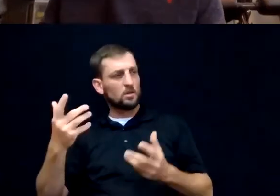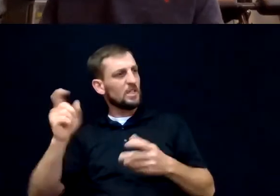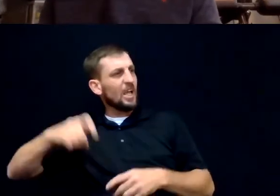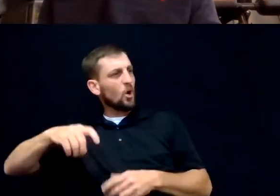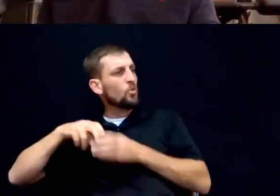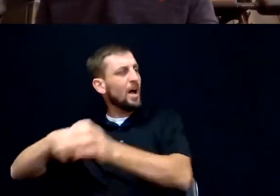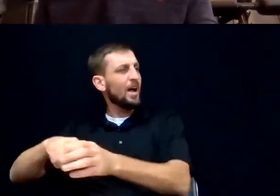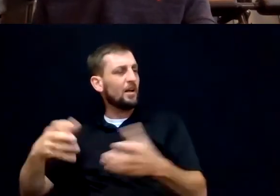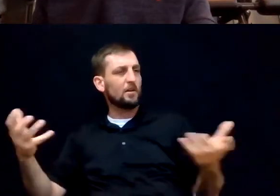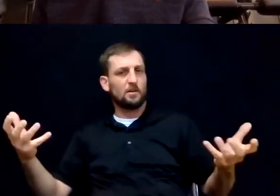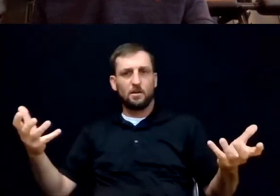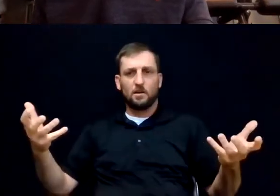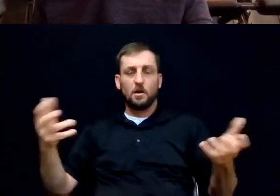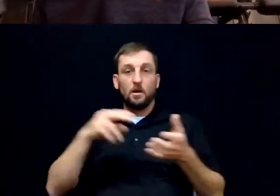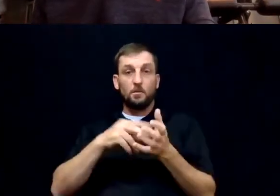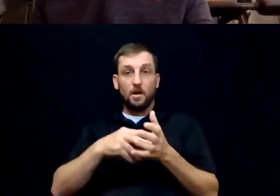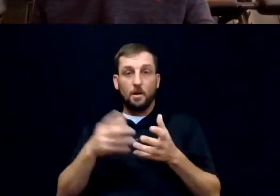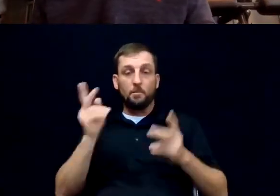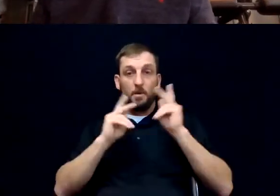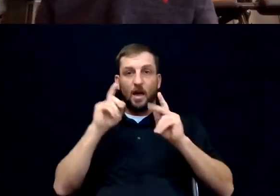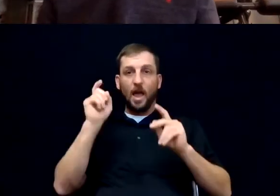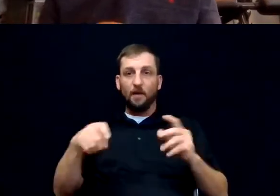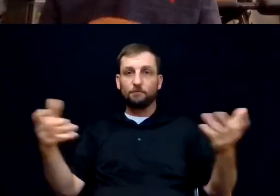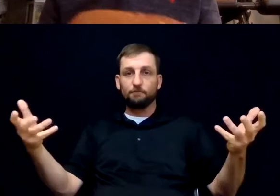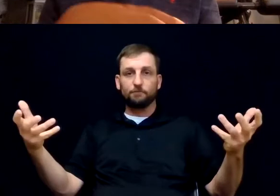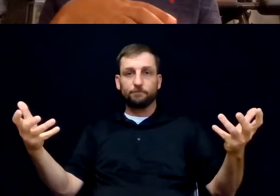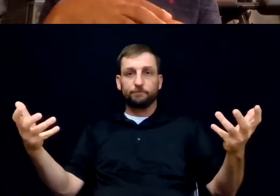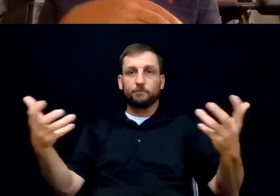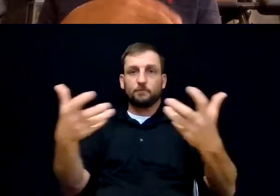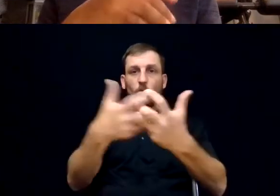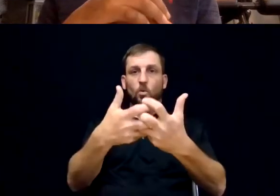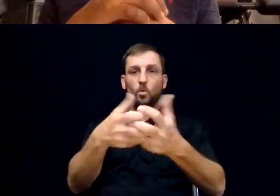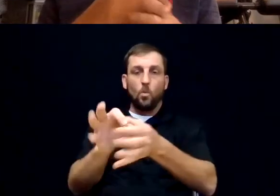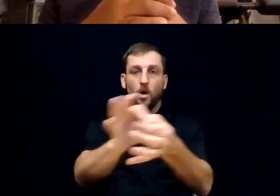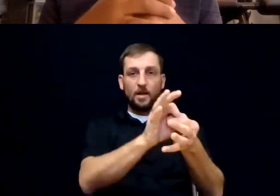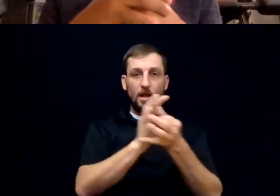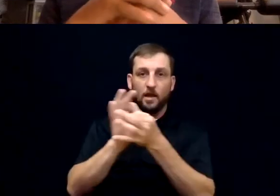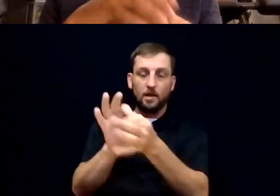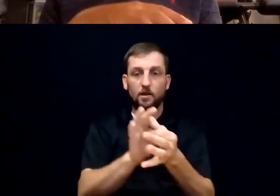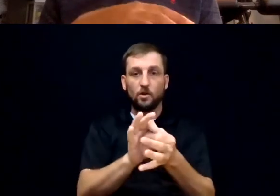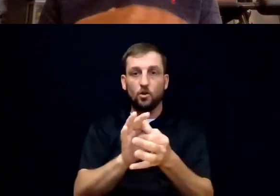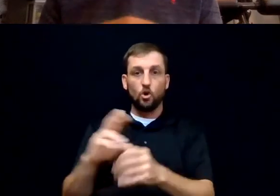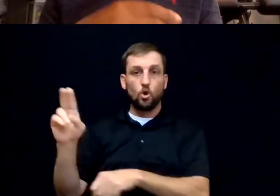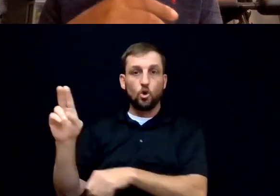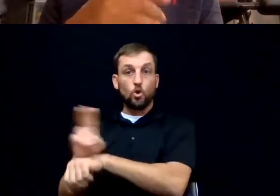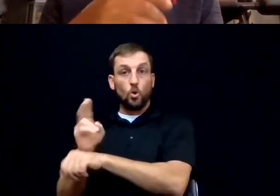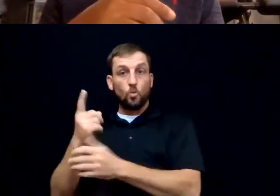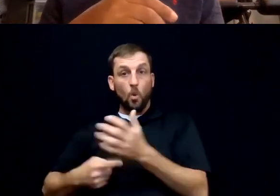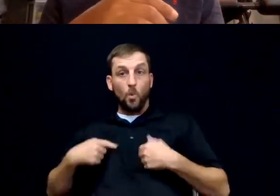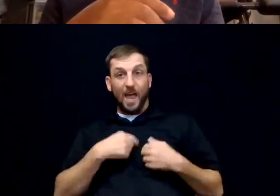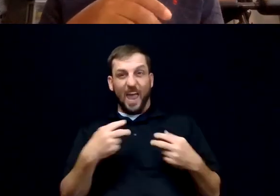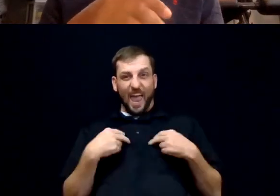down to people coordinating and getting these trips. Utilizing what we have is step one, because if we can't keep